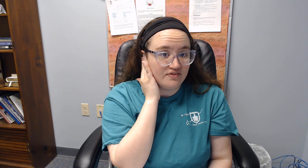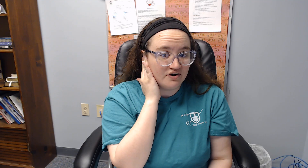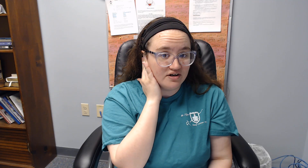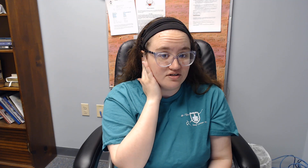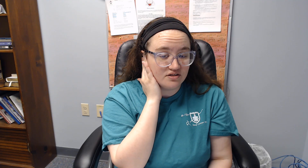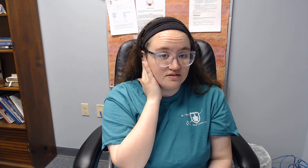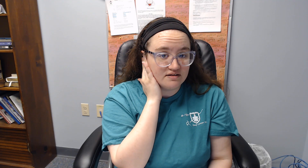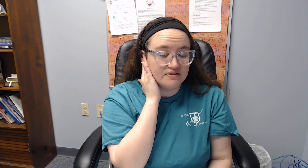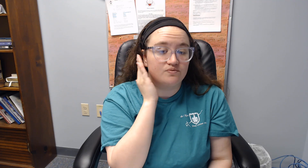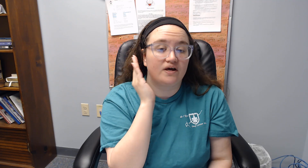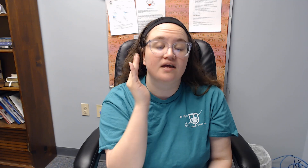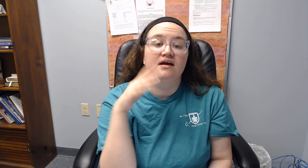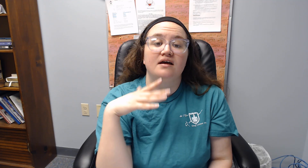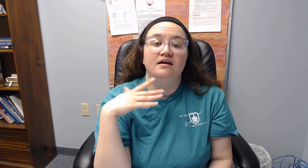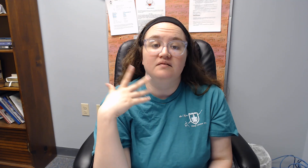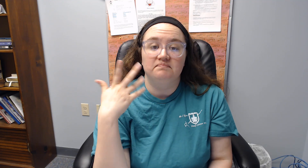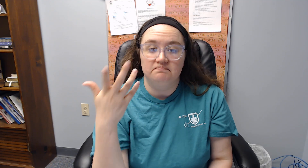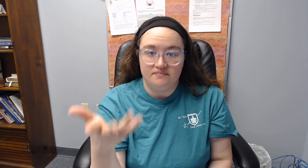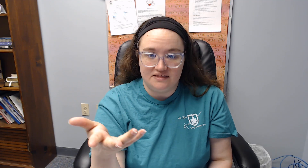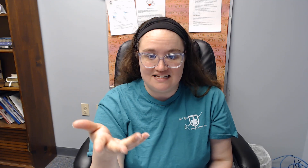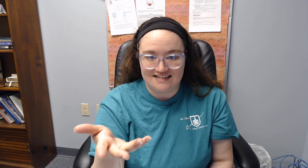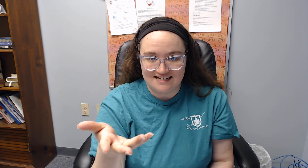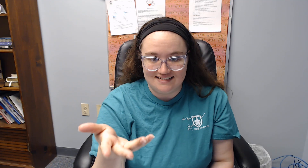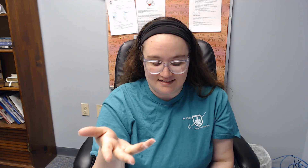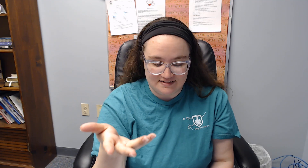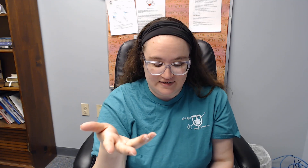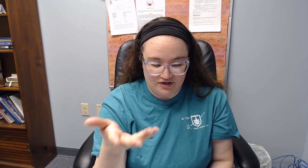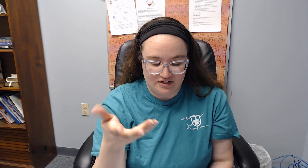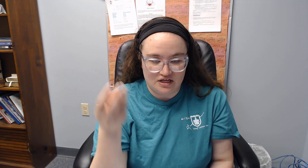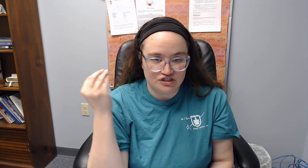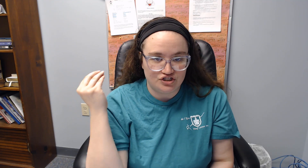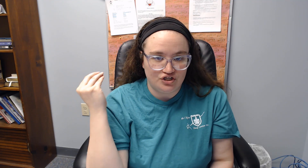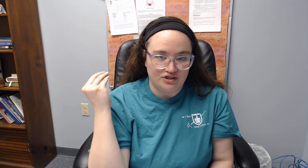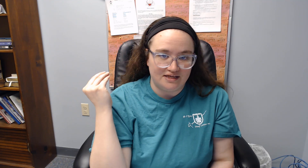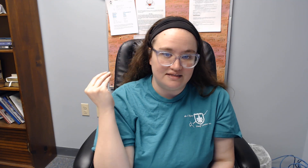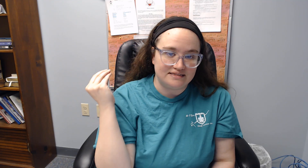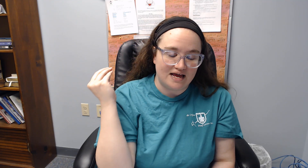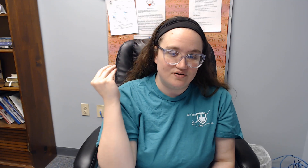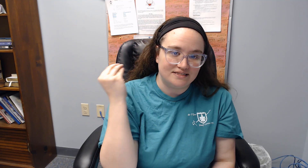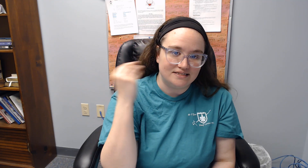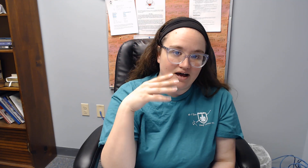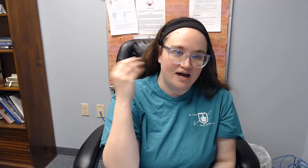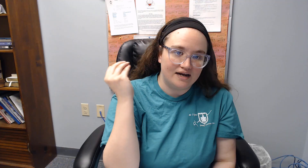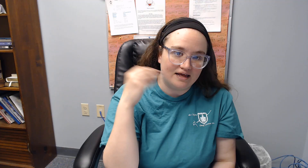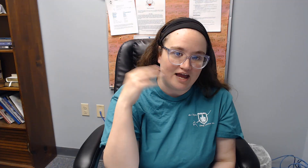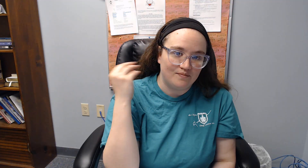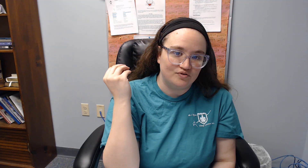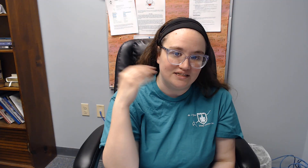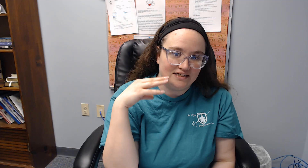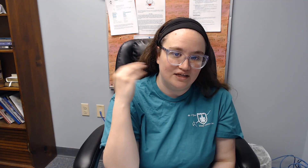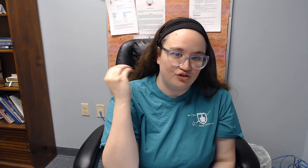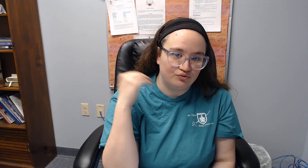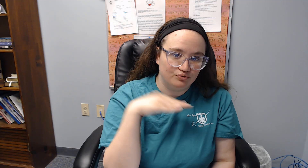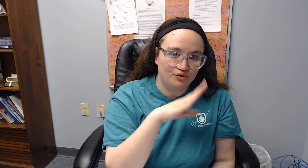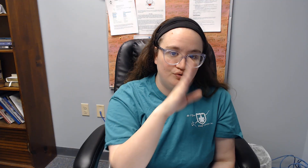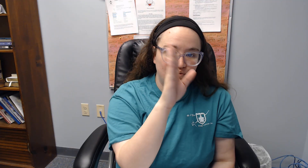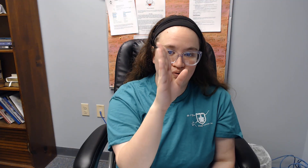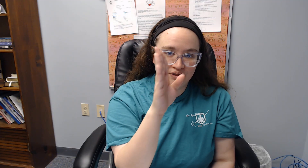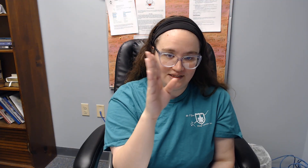ear is closed up this way, that's a conductive hearing loss. The sound is not able to get through the